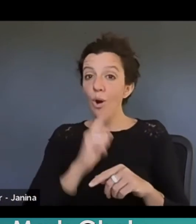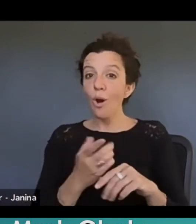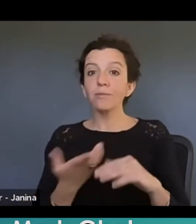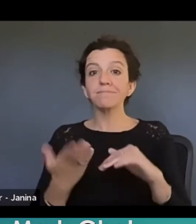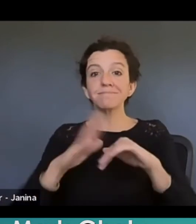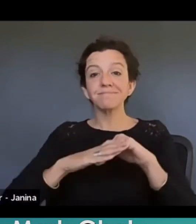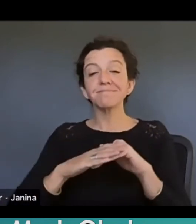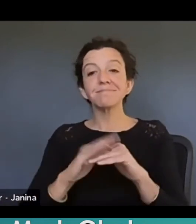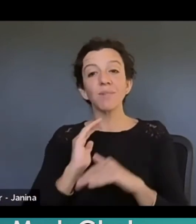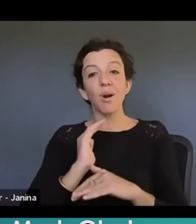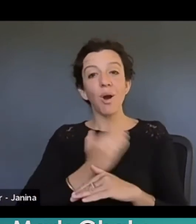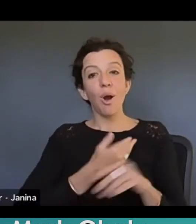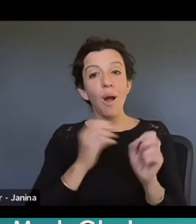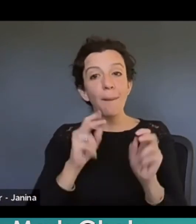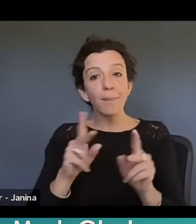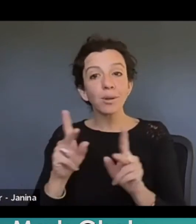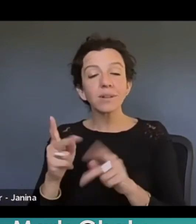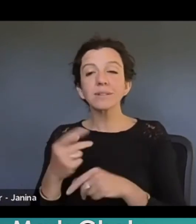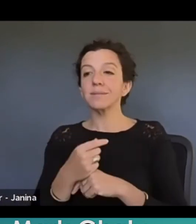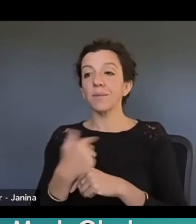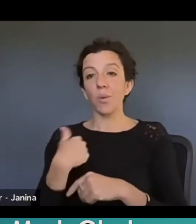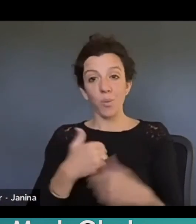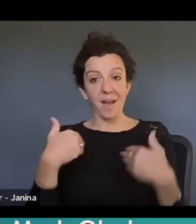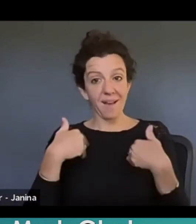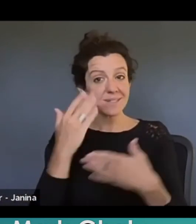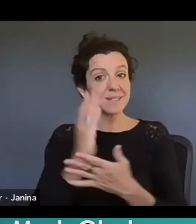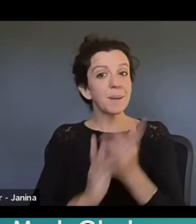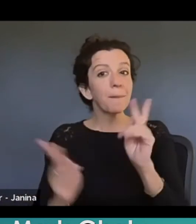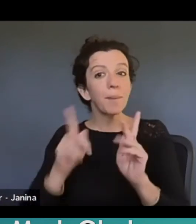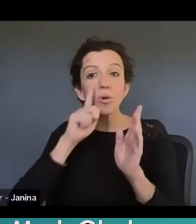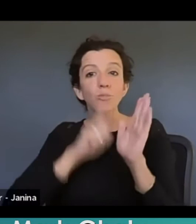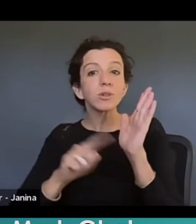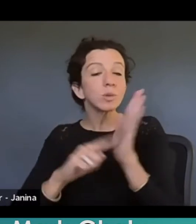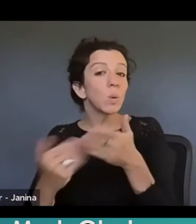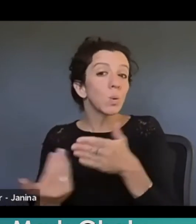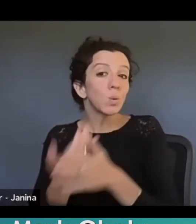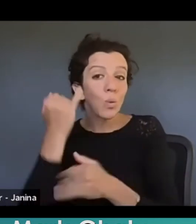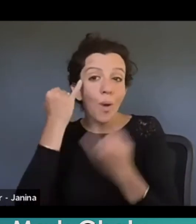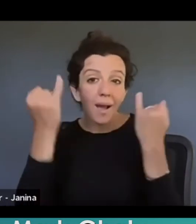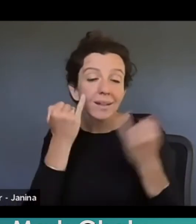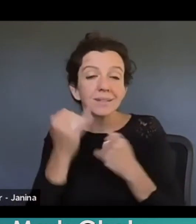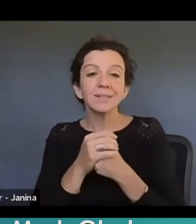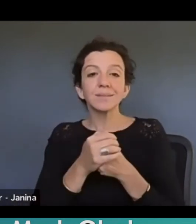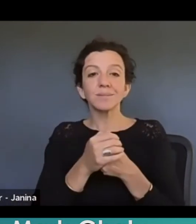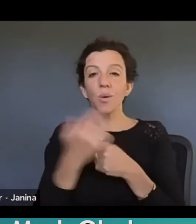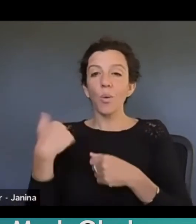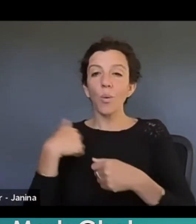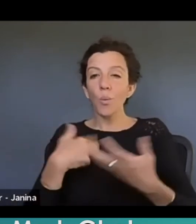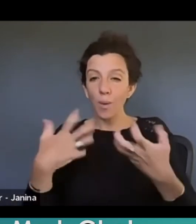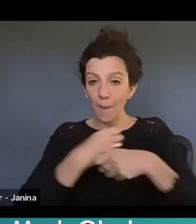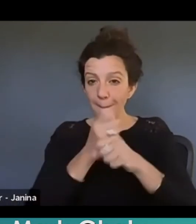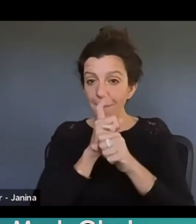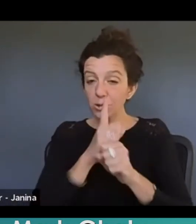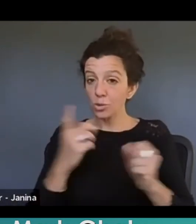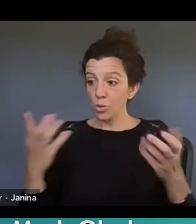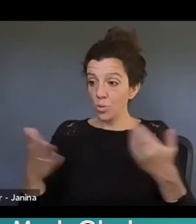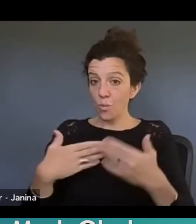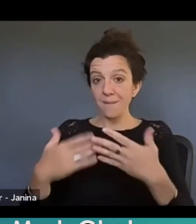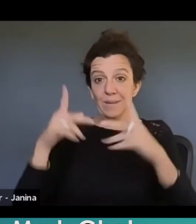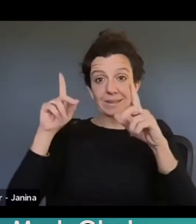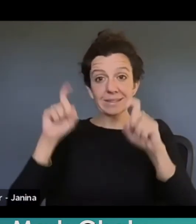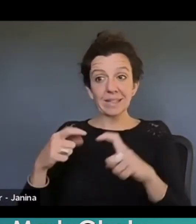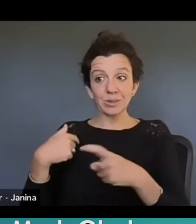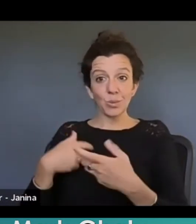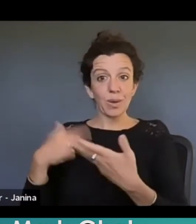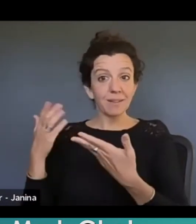that are exploring point of care modalities. We want to make sure that whatever test approach we take and introduce in California, that it